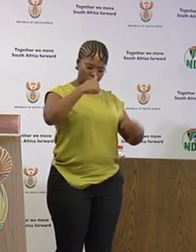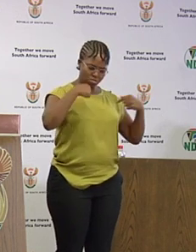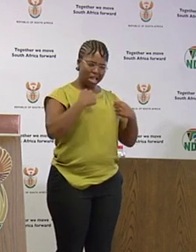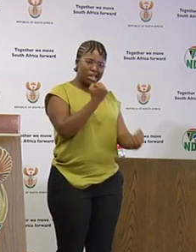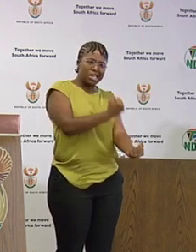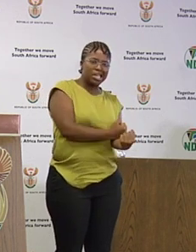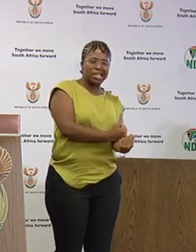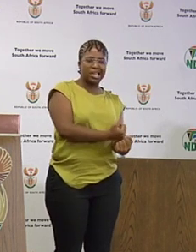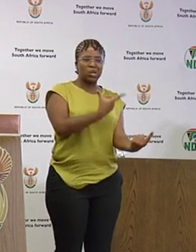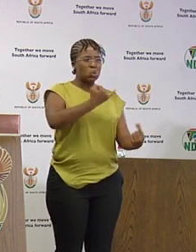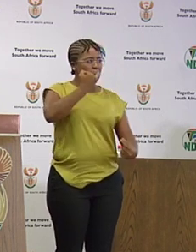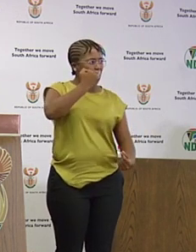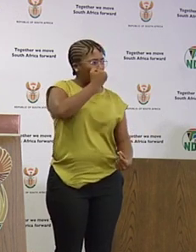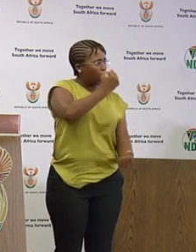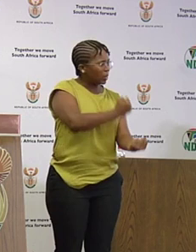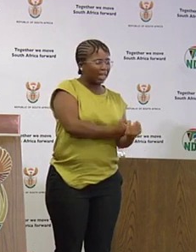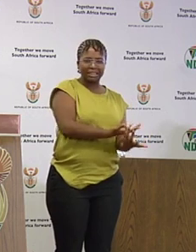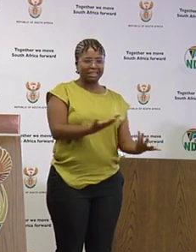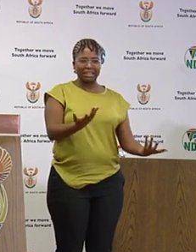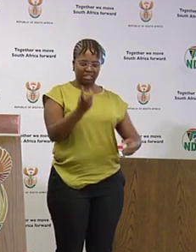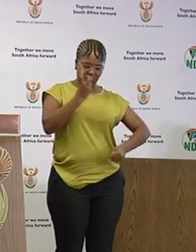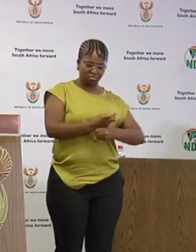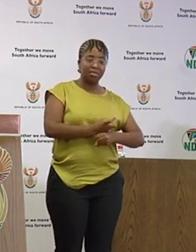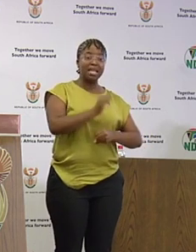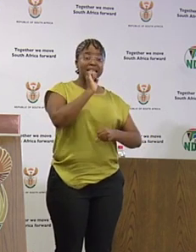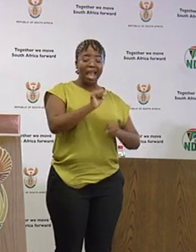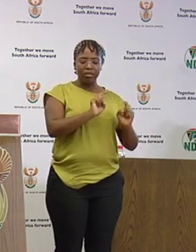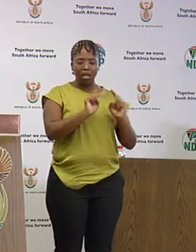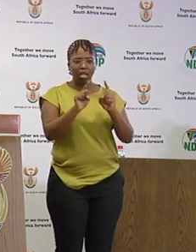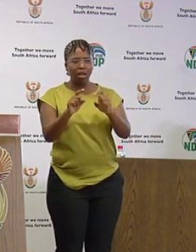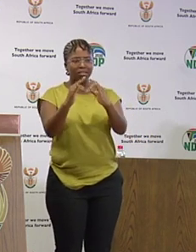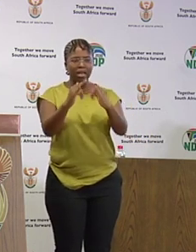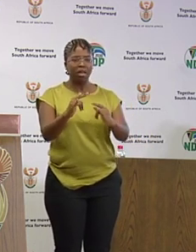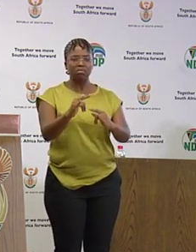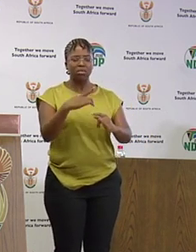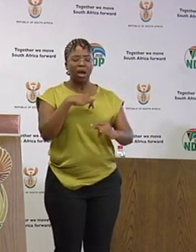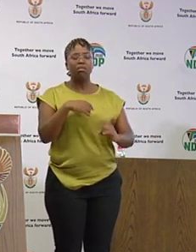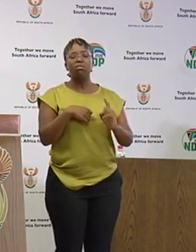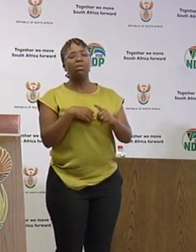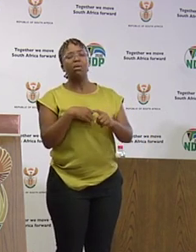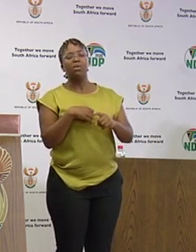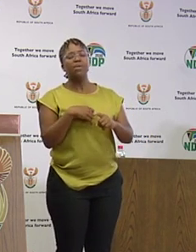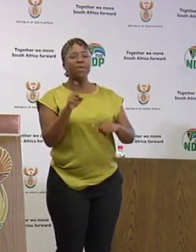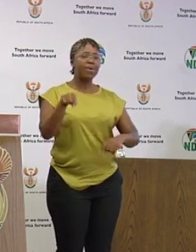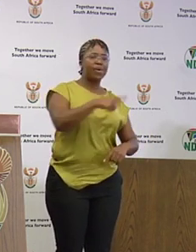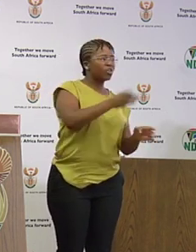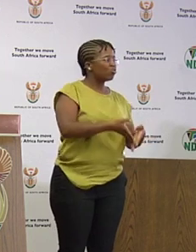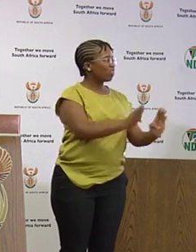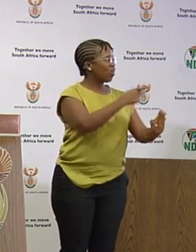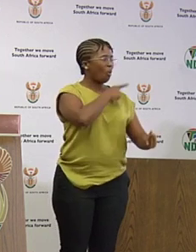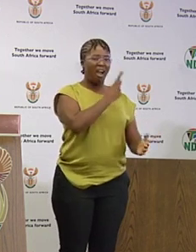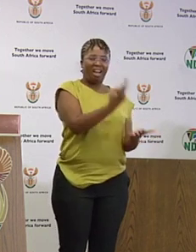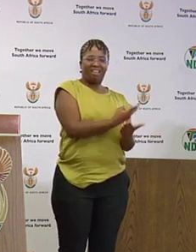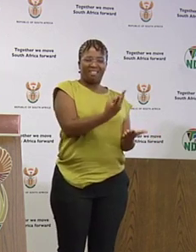drug abusers. They use drugs. Even if they can go to the shelters, some of them will go out into the street because they're used to